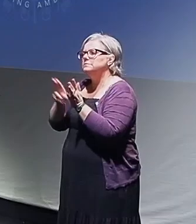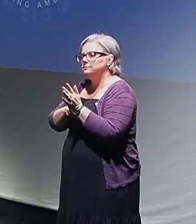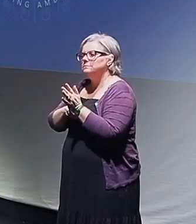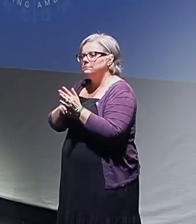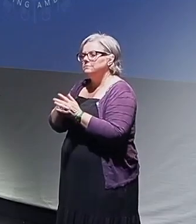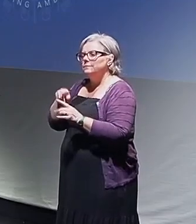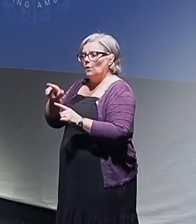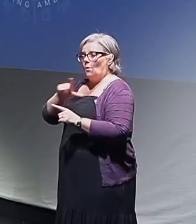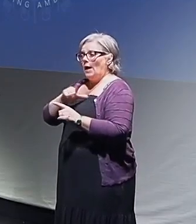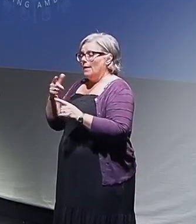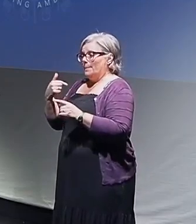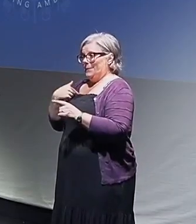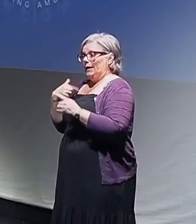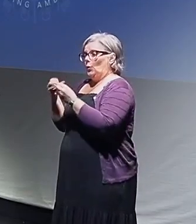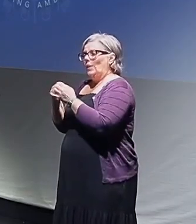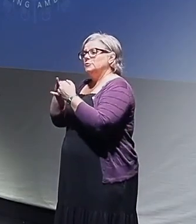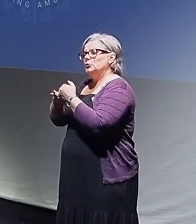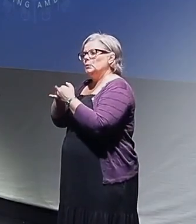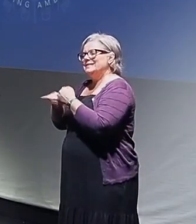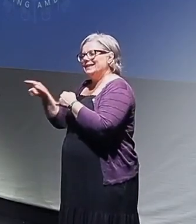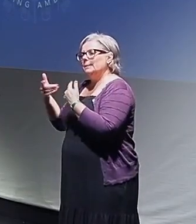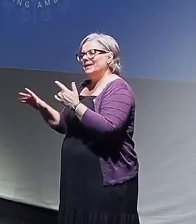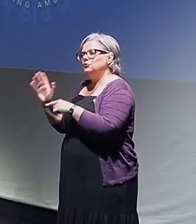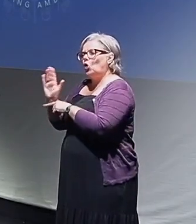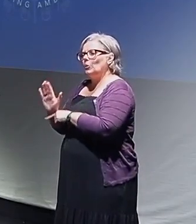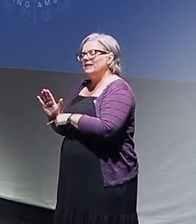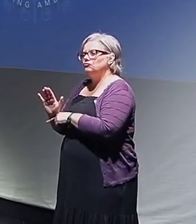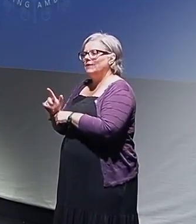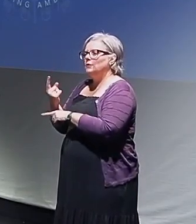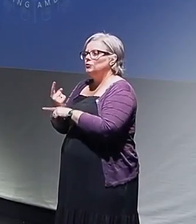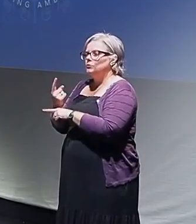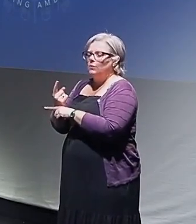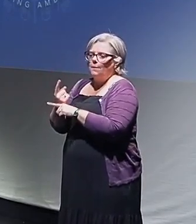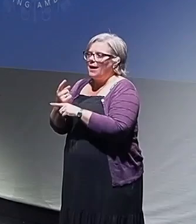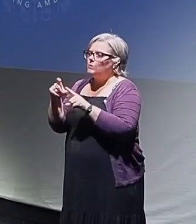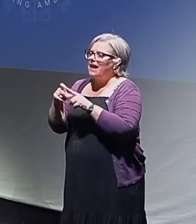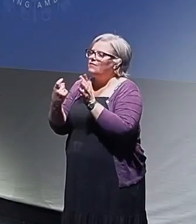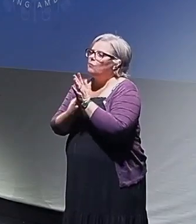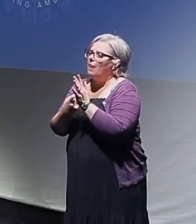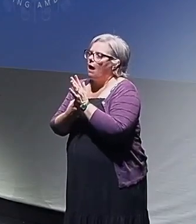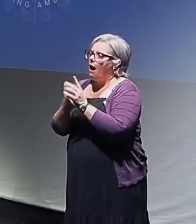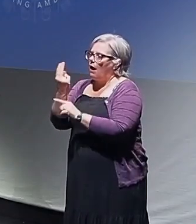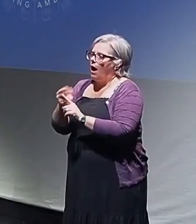did a documentary, myself and Susie here. We made a documentary on an artist called David Robilliard, who died of AIDS in